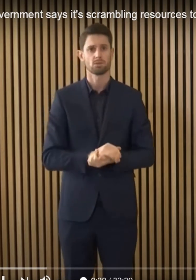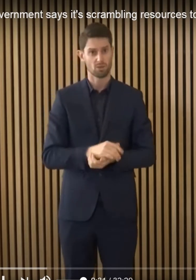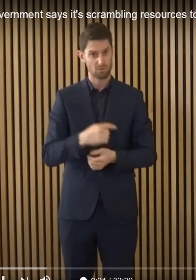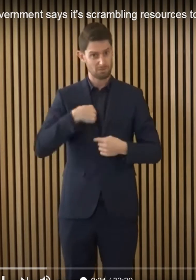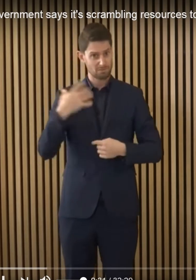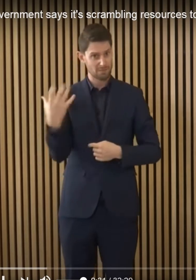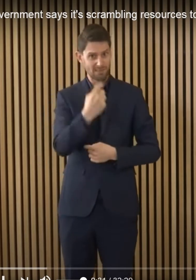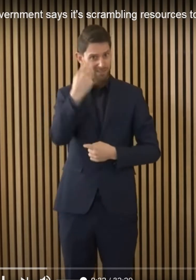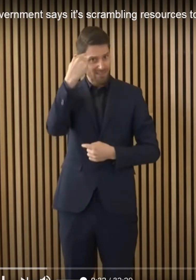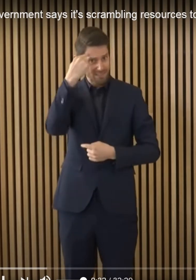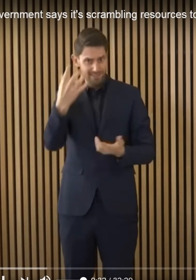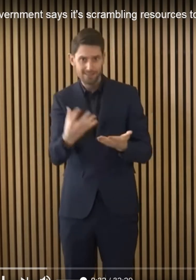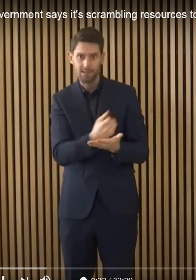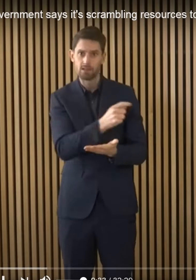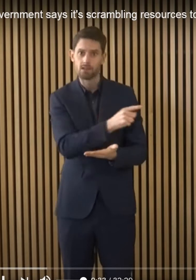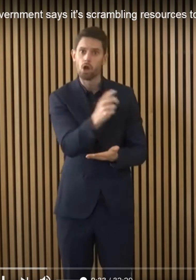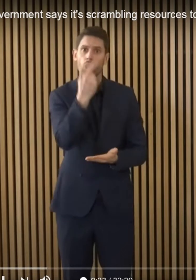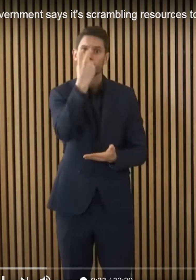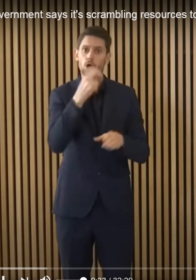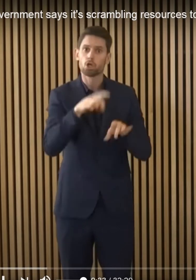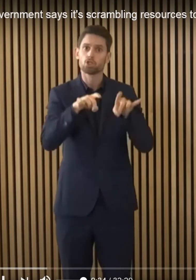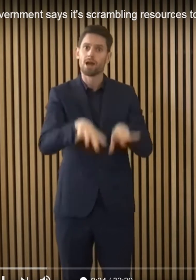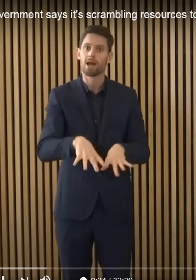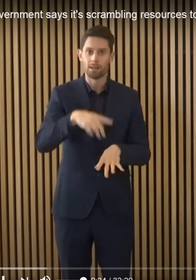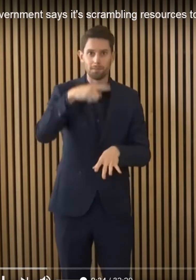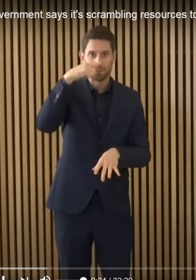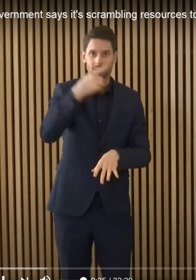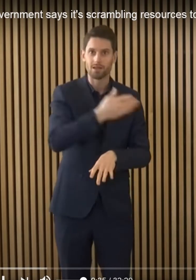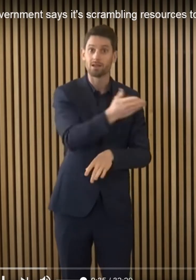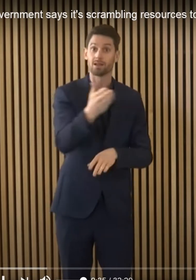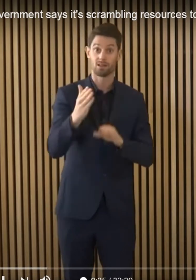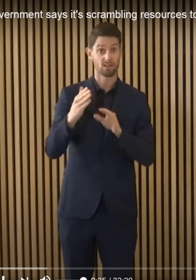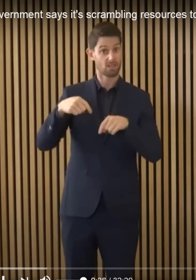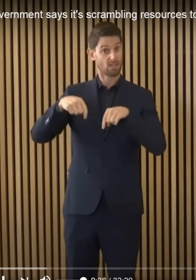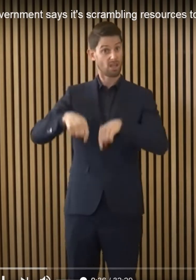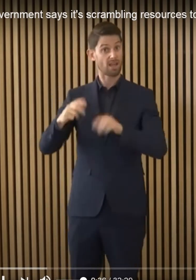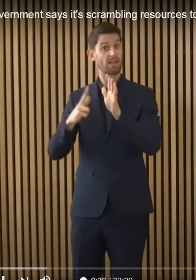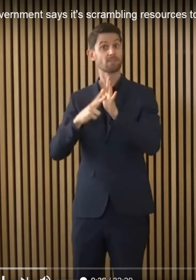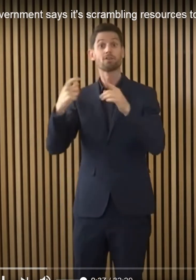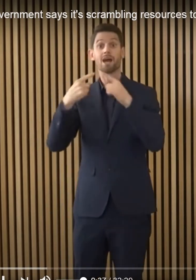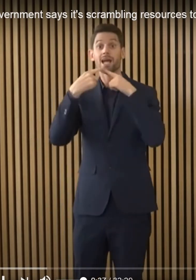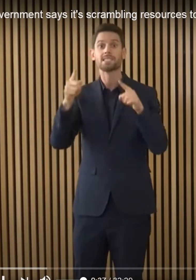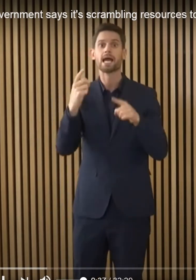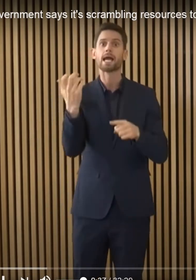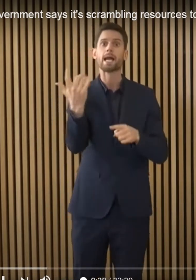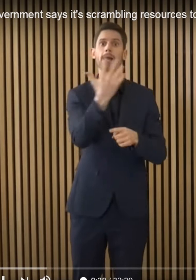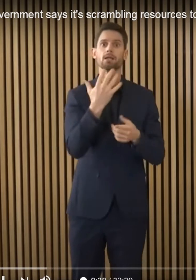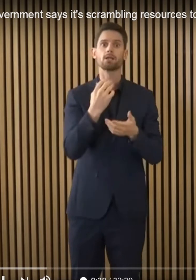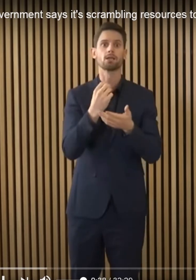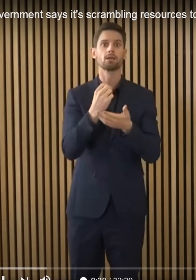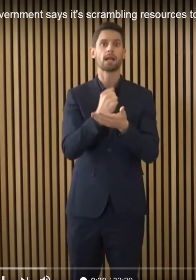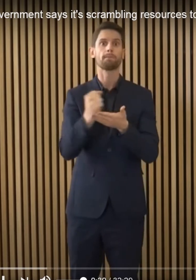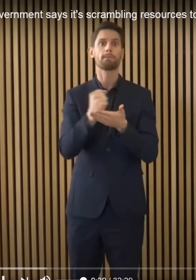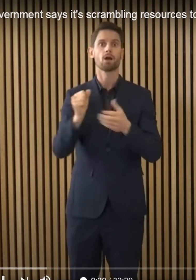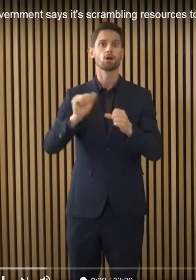Australians. And Victoria has reported progress in the numbers today with regards to the number of new